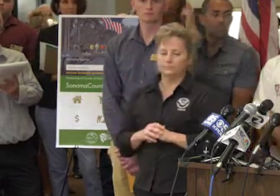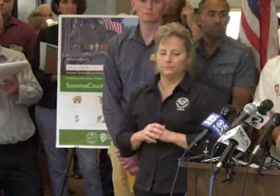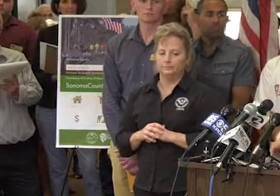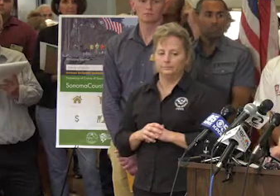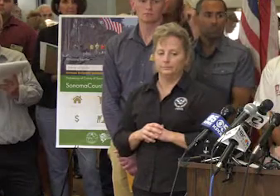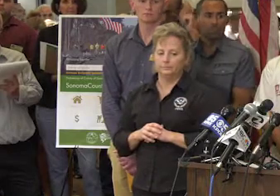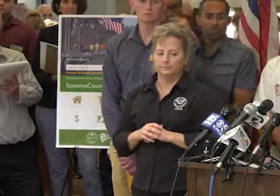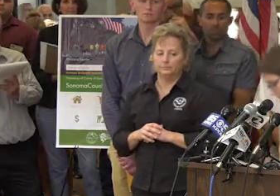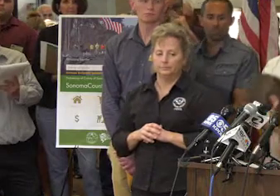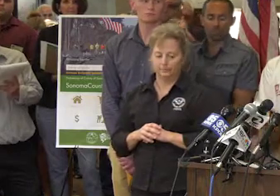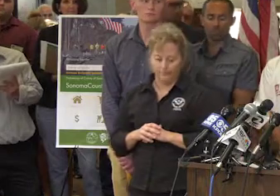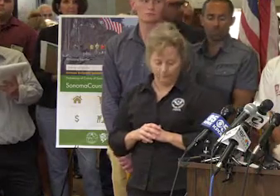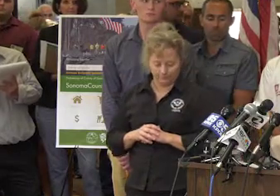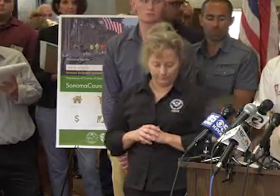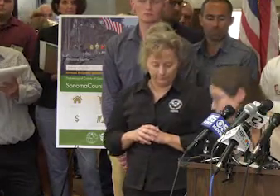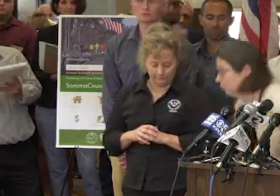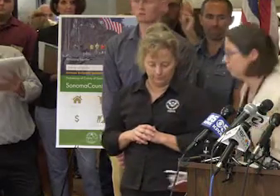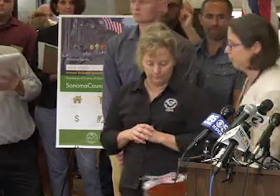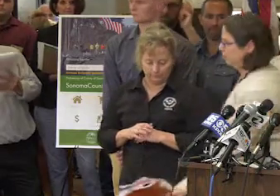Thank you.